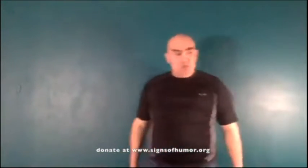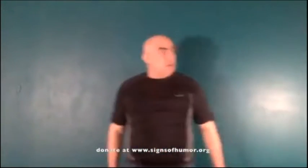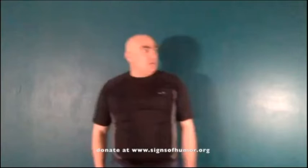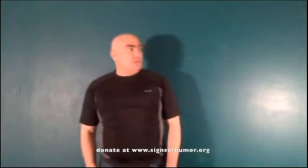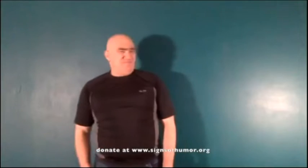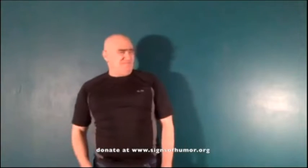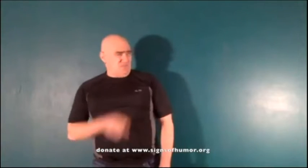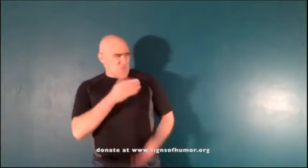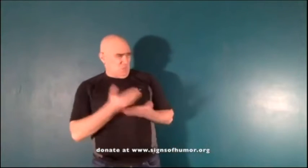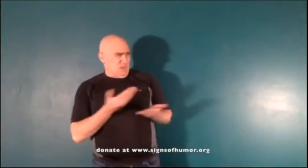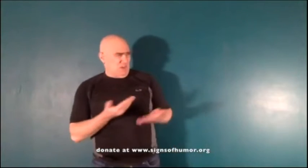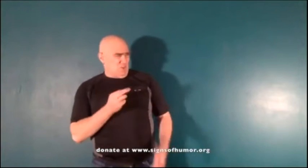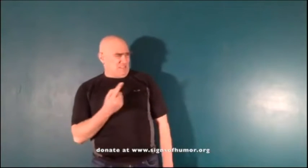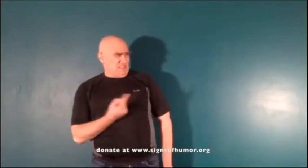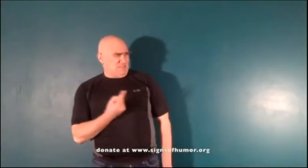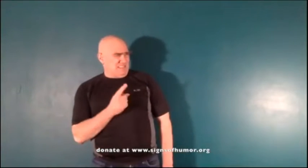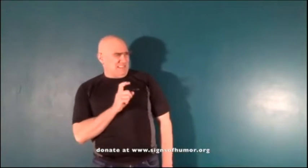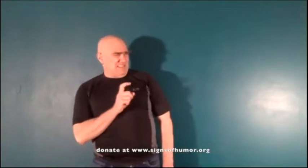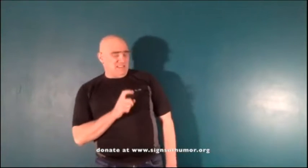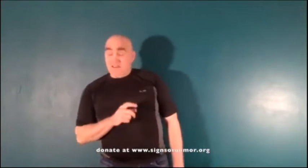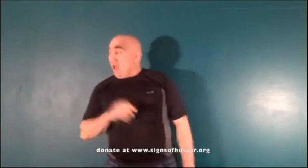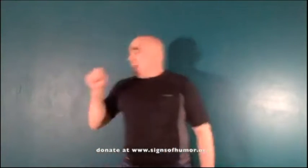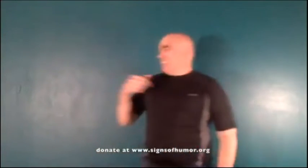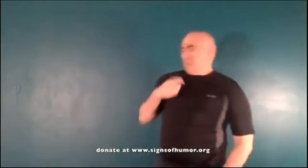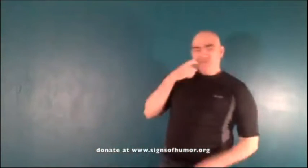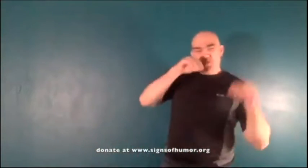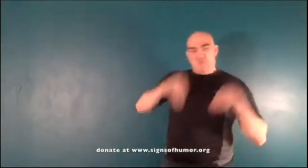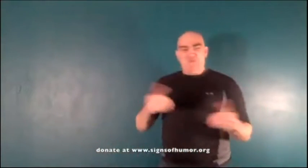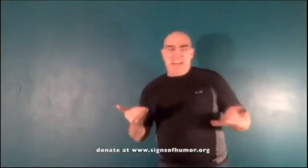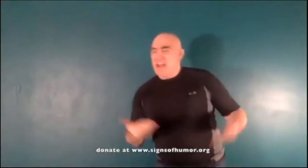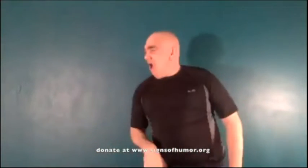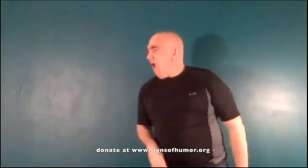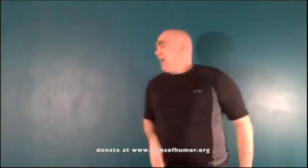ears moving, some fist bumping or paw bumping.